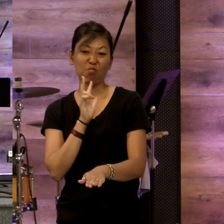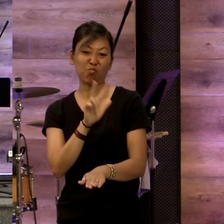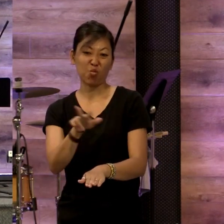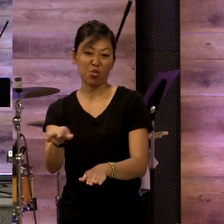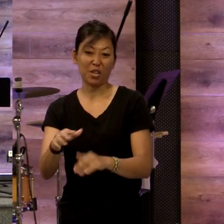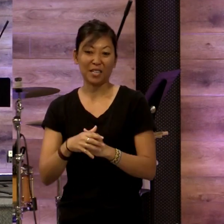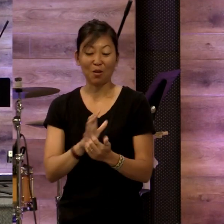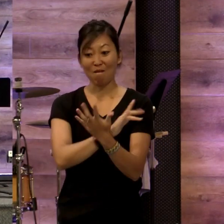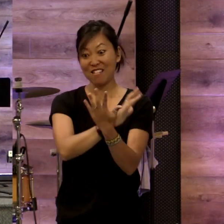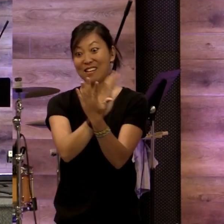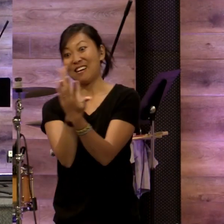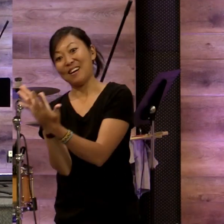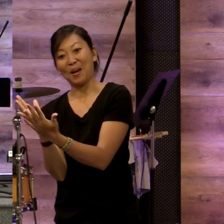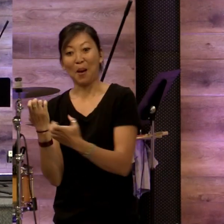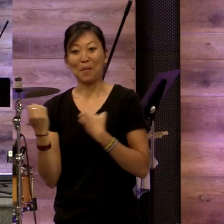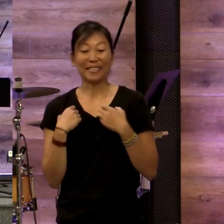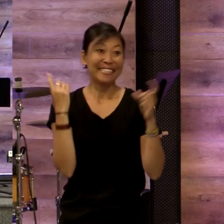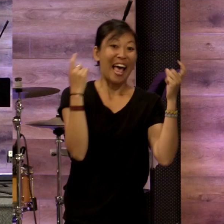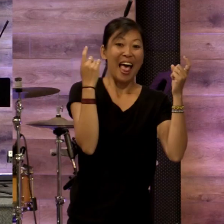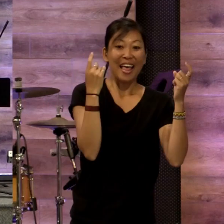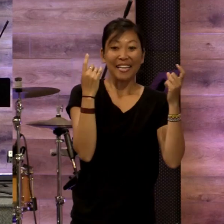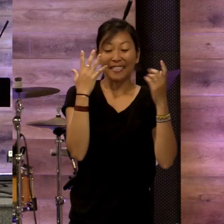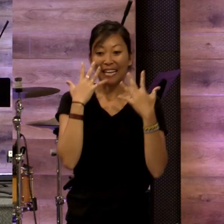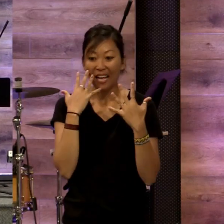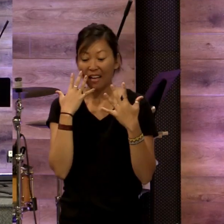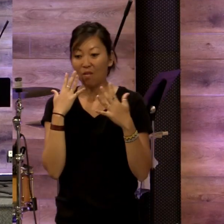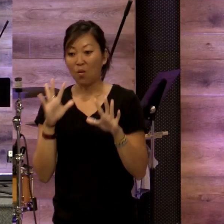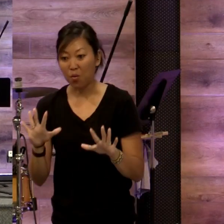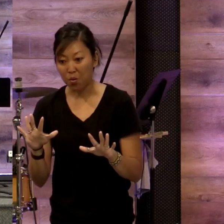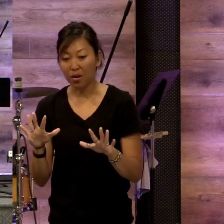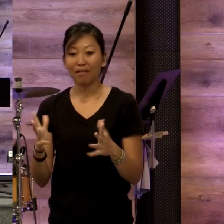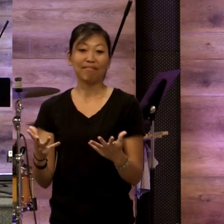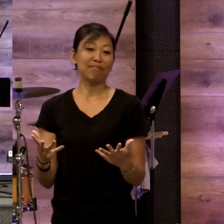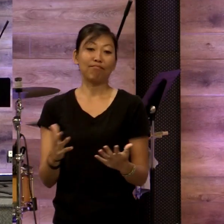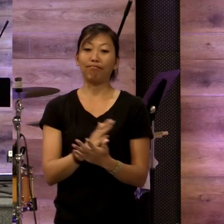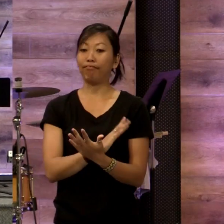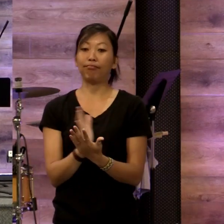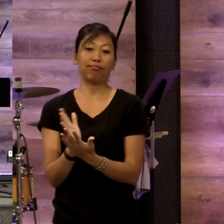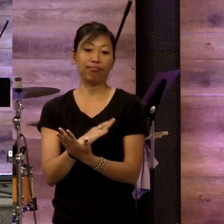A full spectrum of emotion, right? And here's the thing, like,